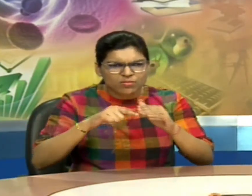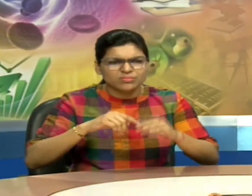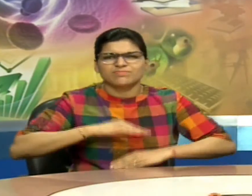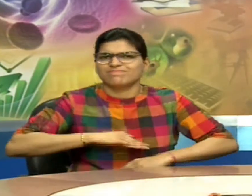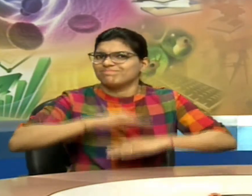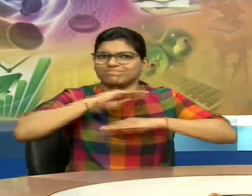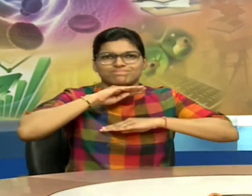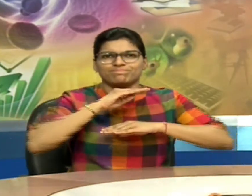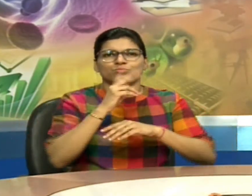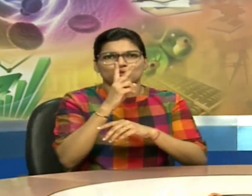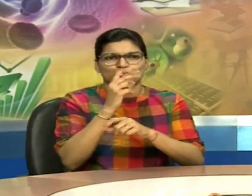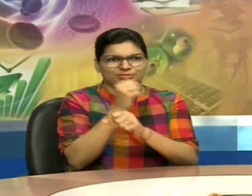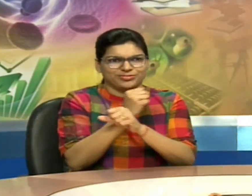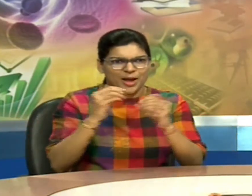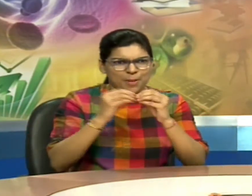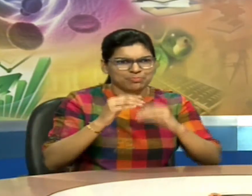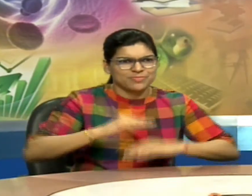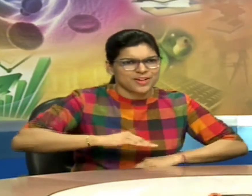higher space, higher GB.